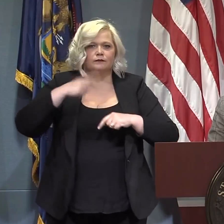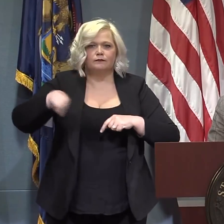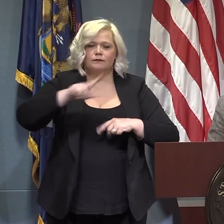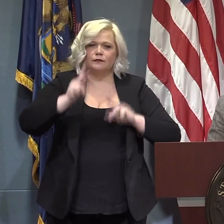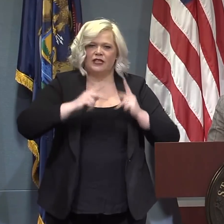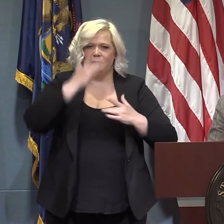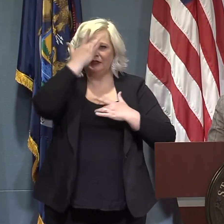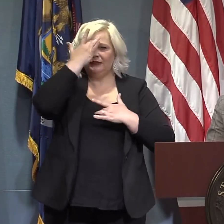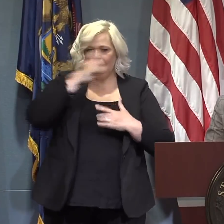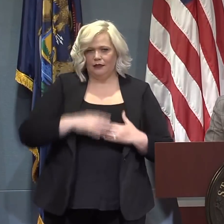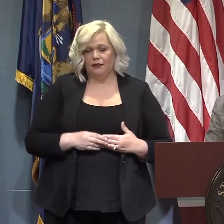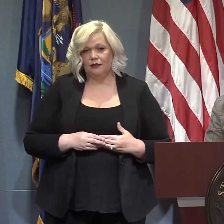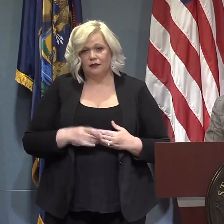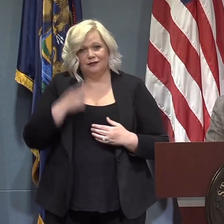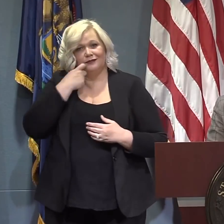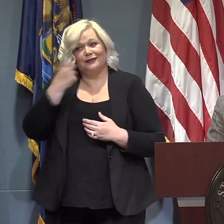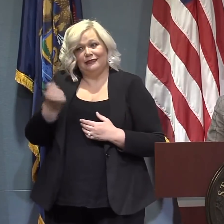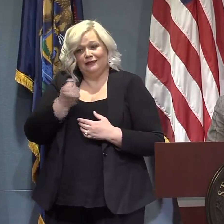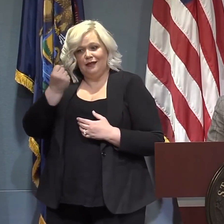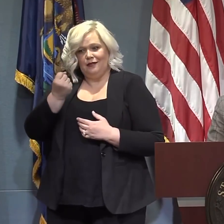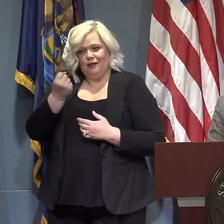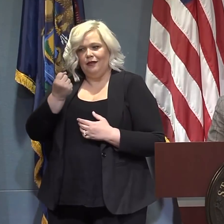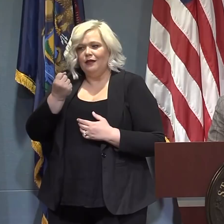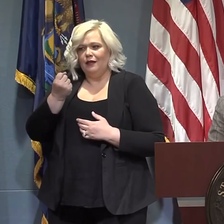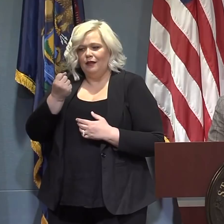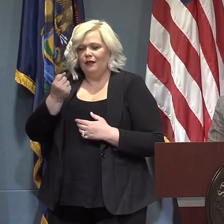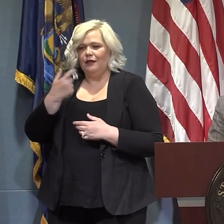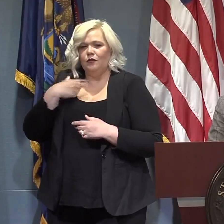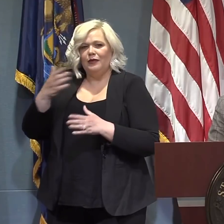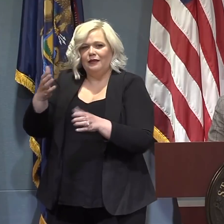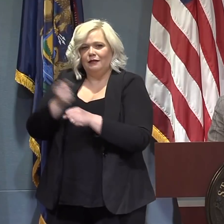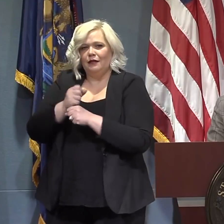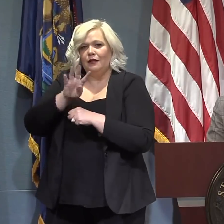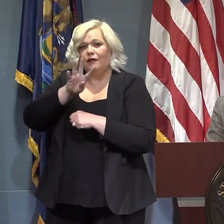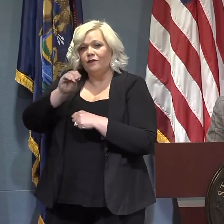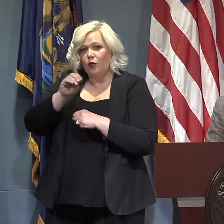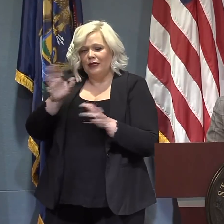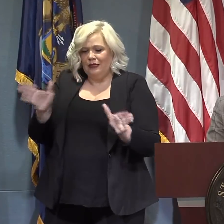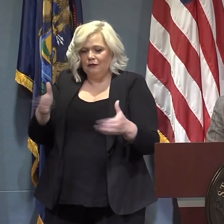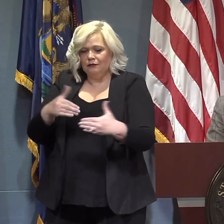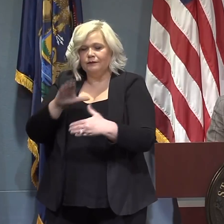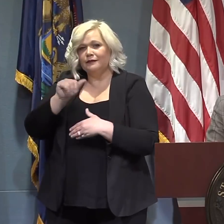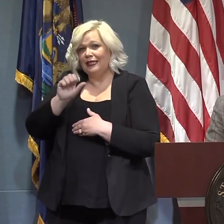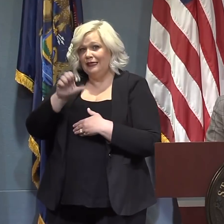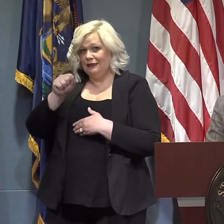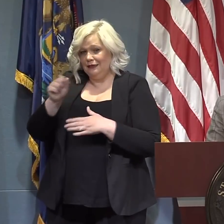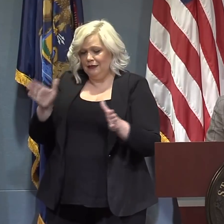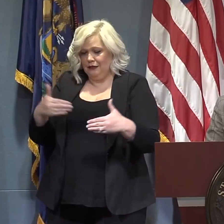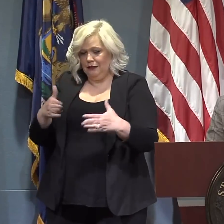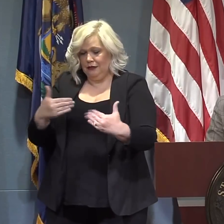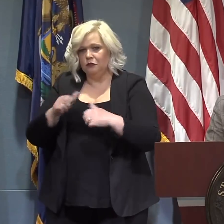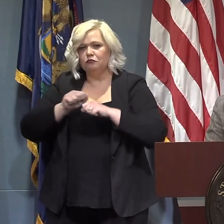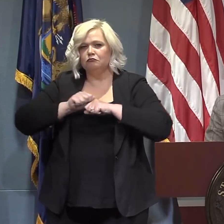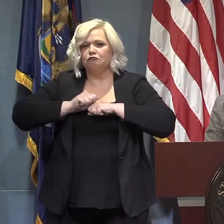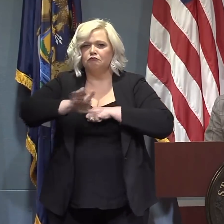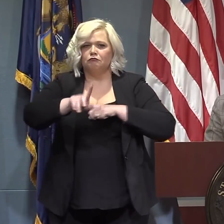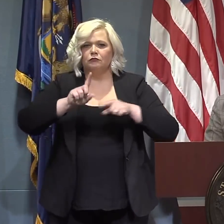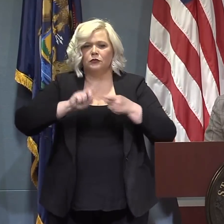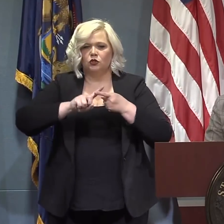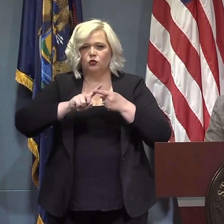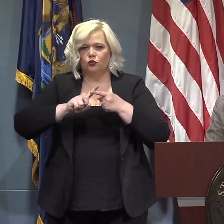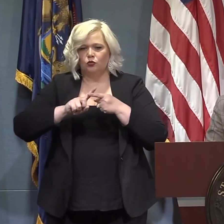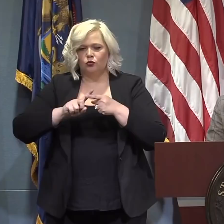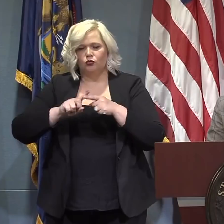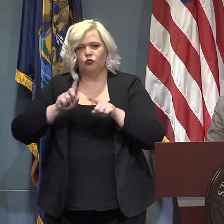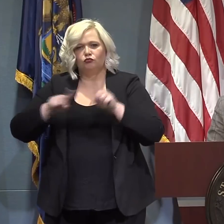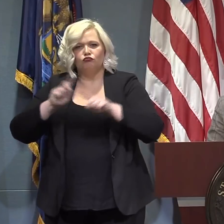disease. This past Saturday, we received 40 cases of the medication and successfully shipped it out to a subset